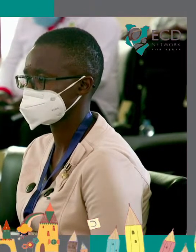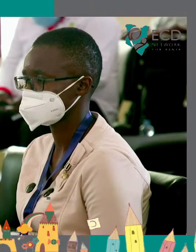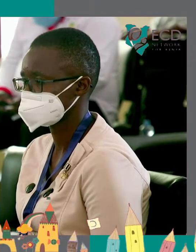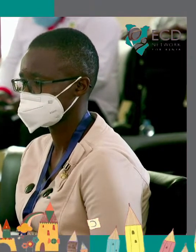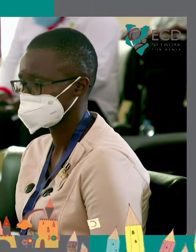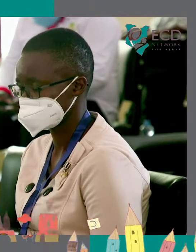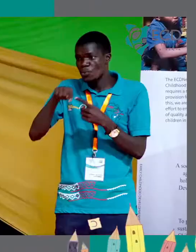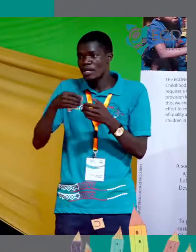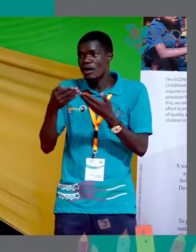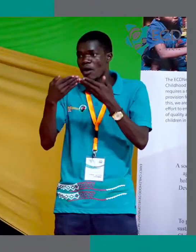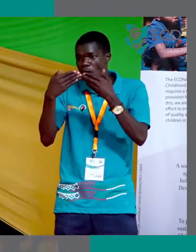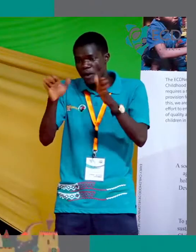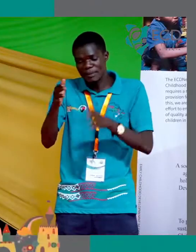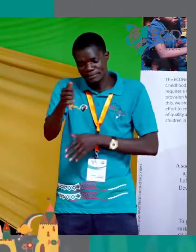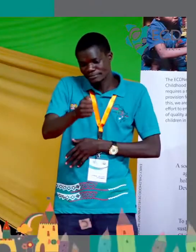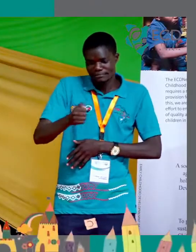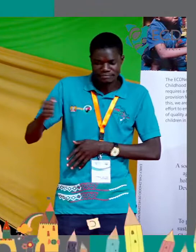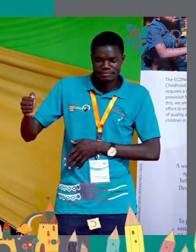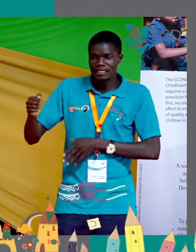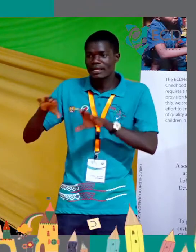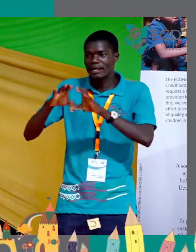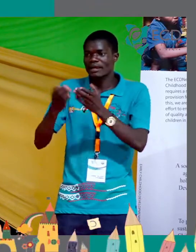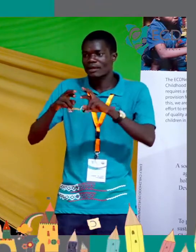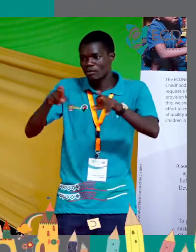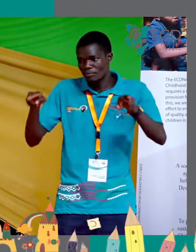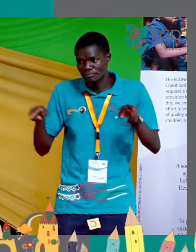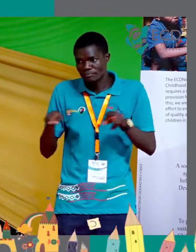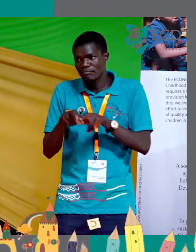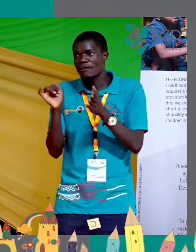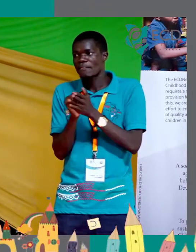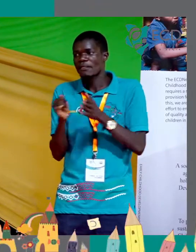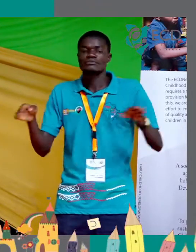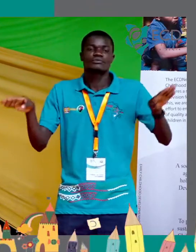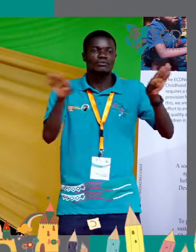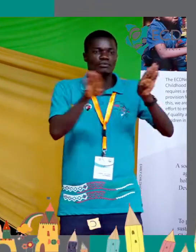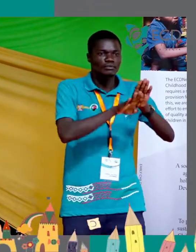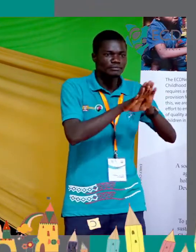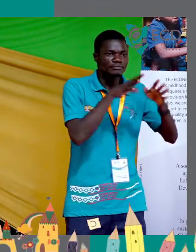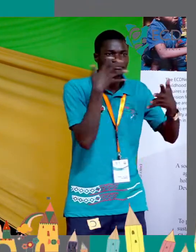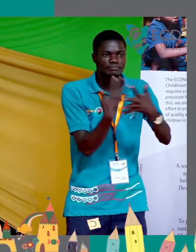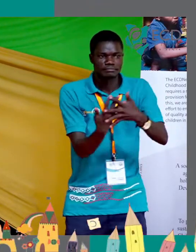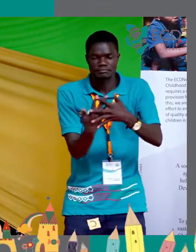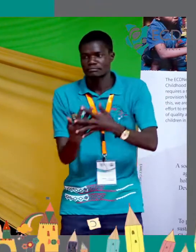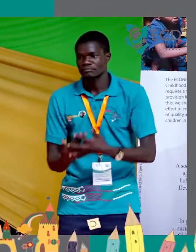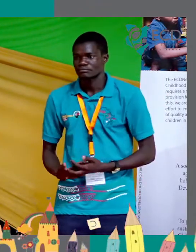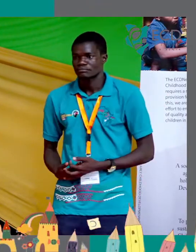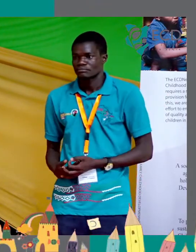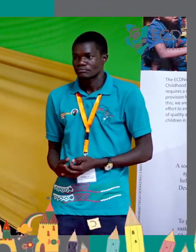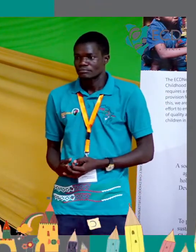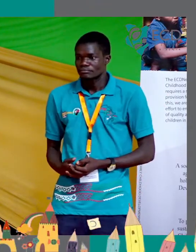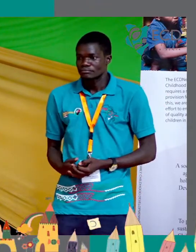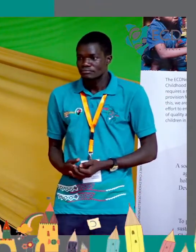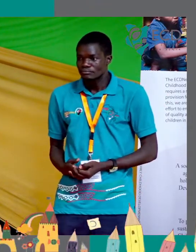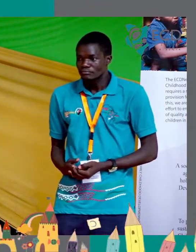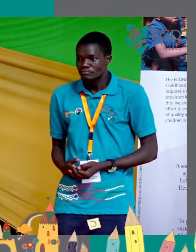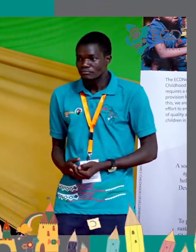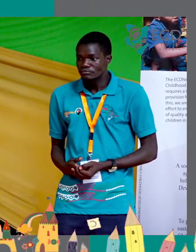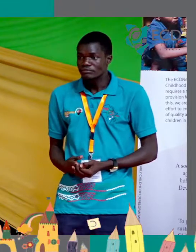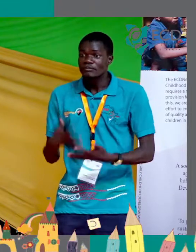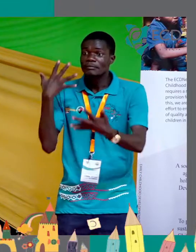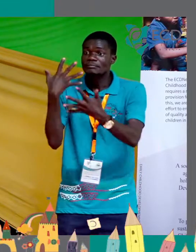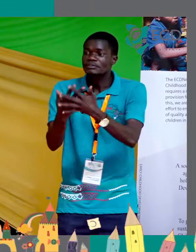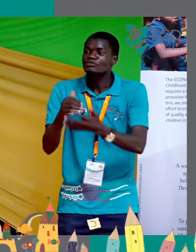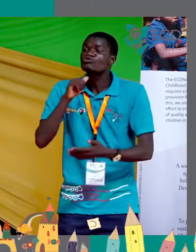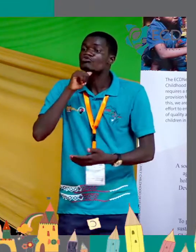open the doors of classrooms, and that will close the doors of the prisons. Prison is not for